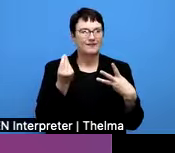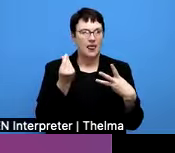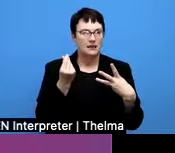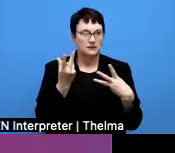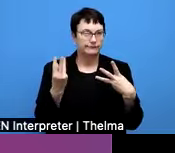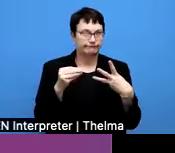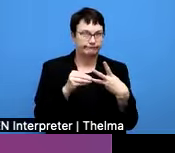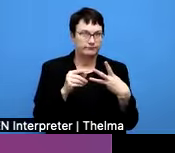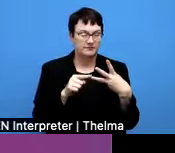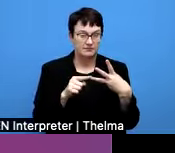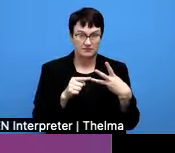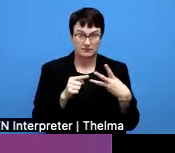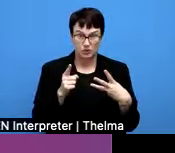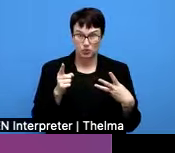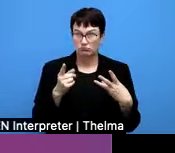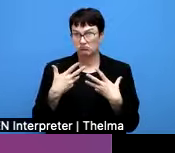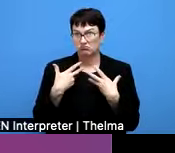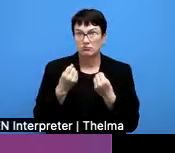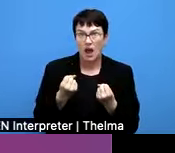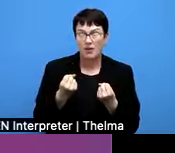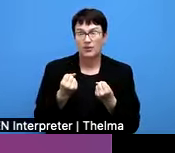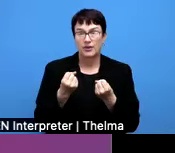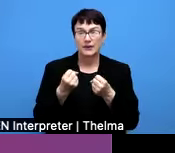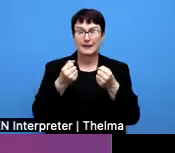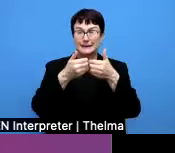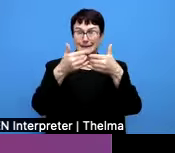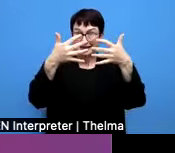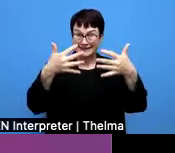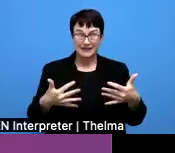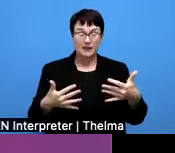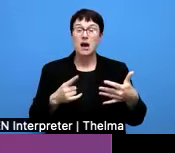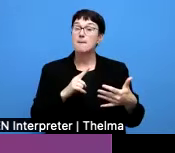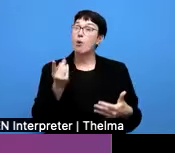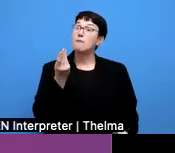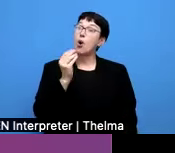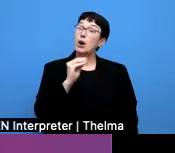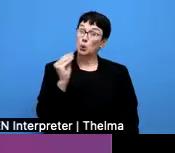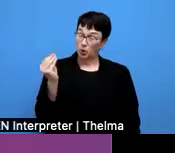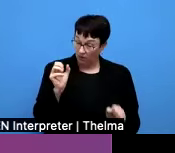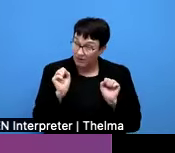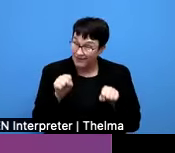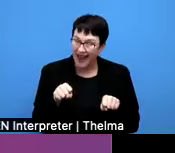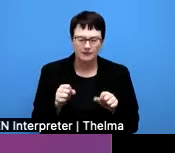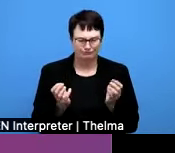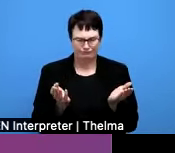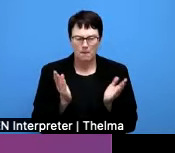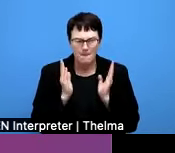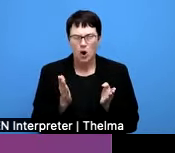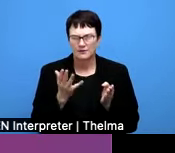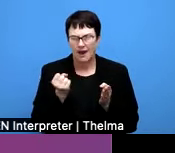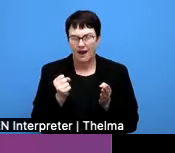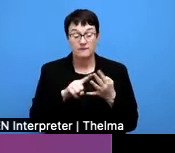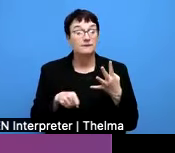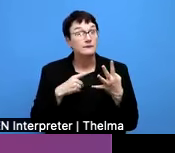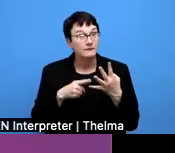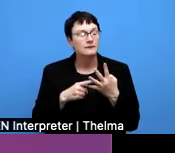sectors or an inclusive health system if we don't have financing. And the third is to make sure that we're monitoring and ensuring that